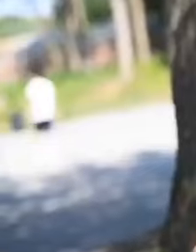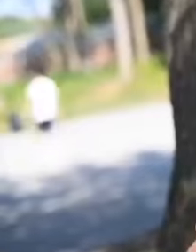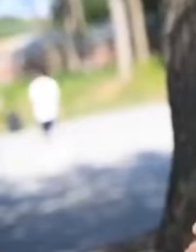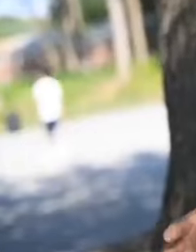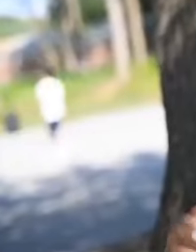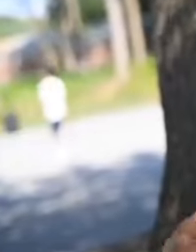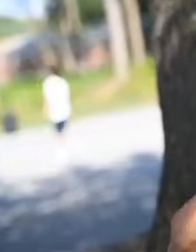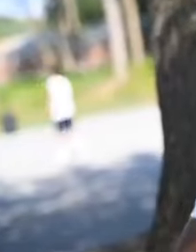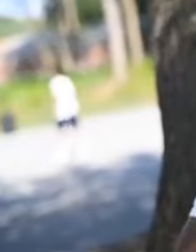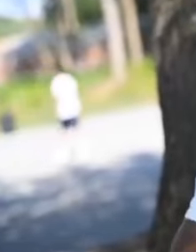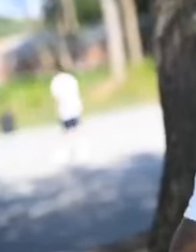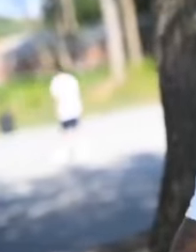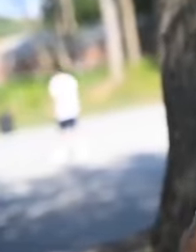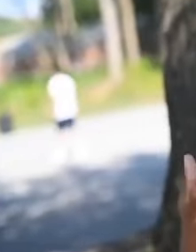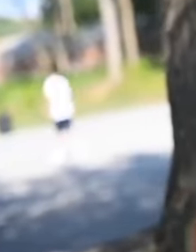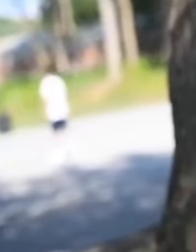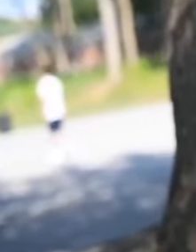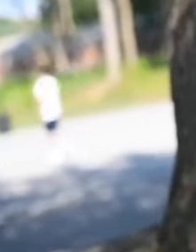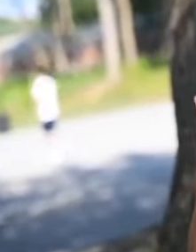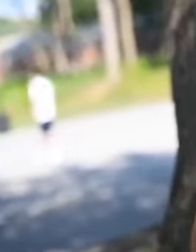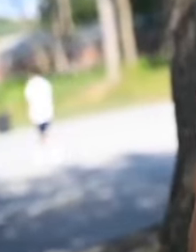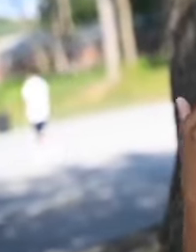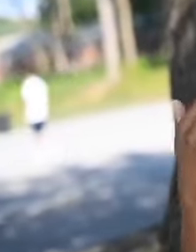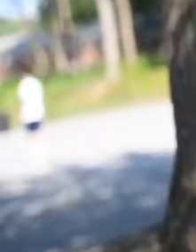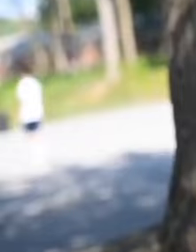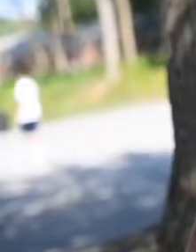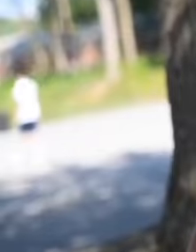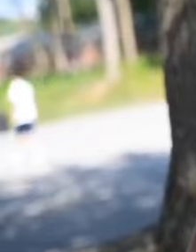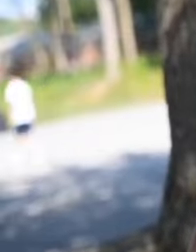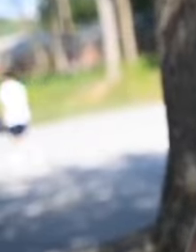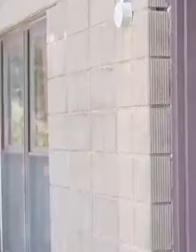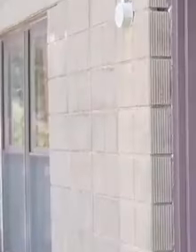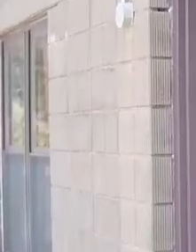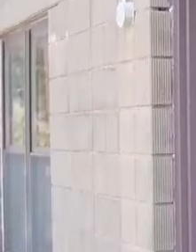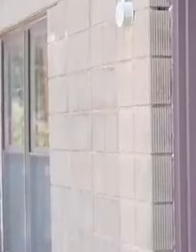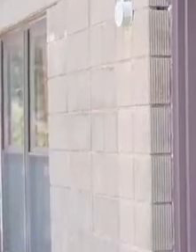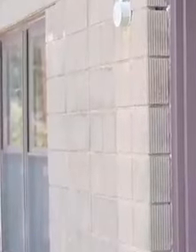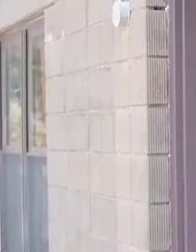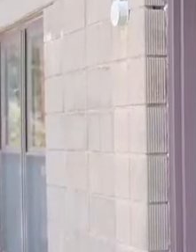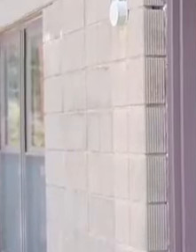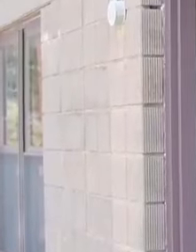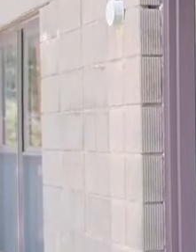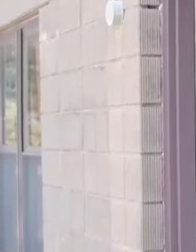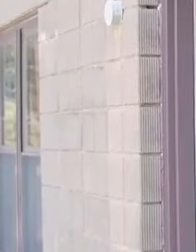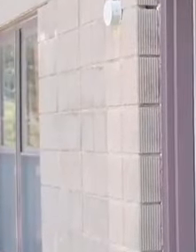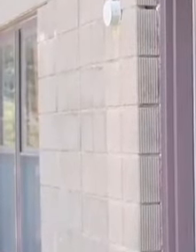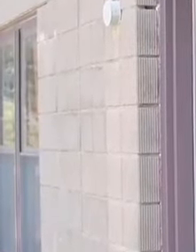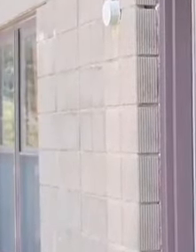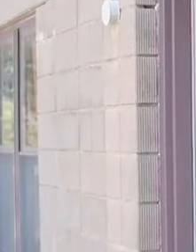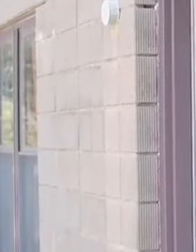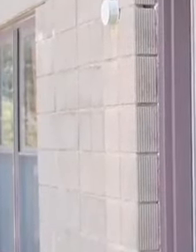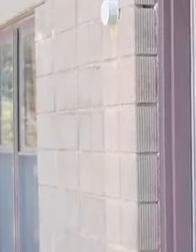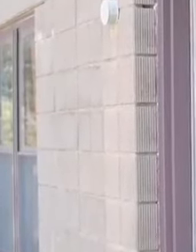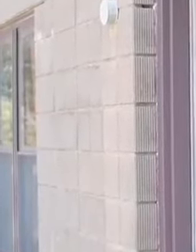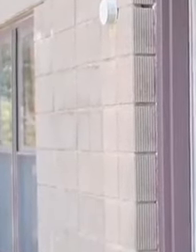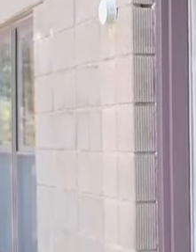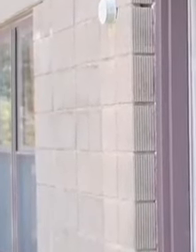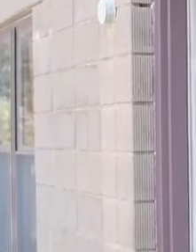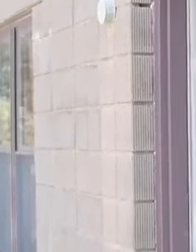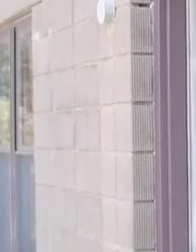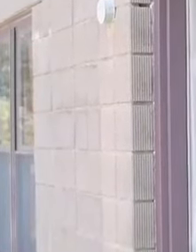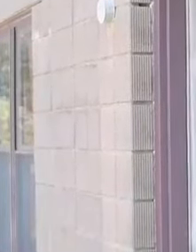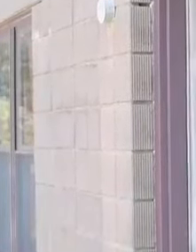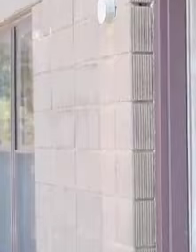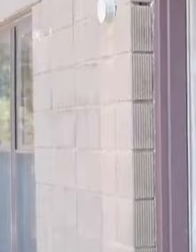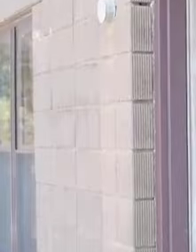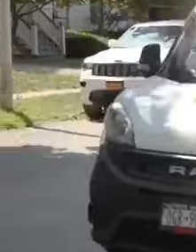counted. And if you don't want to believe me, you can believe everybody else. Hello, make sure you do your 2020 census and